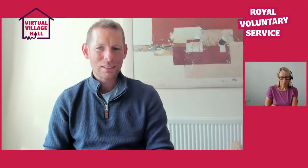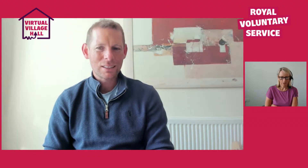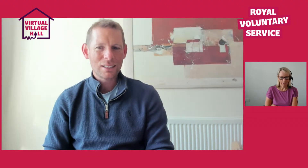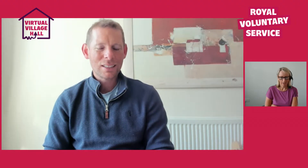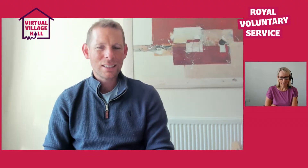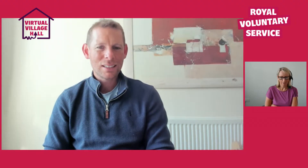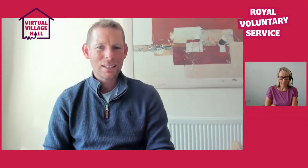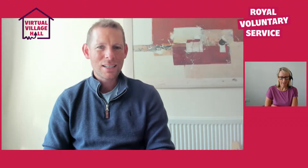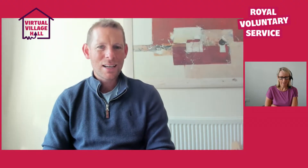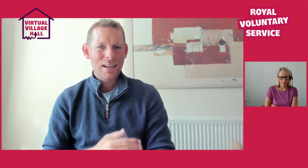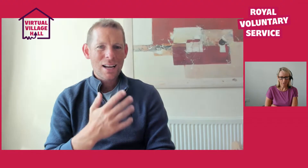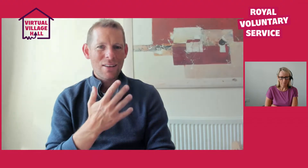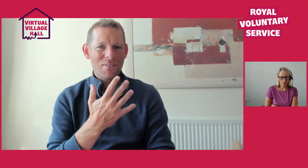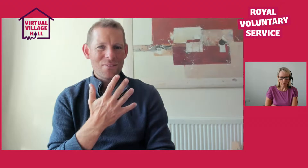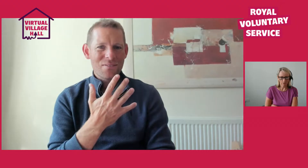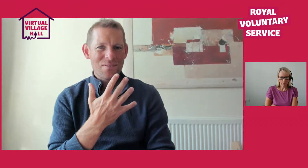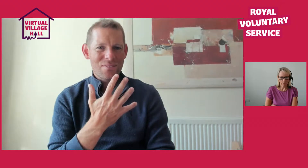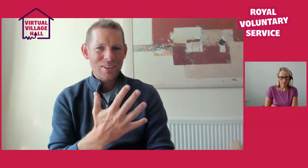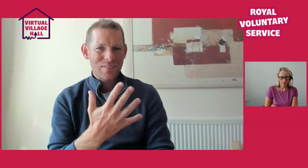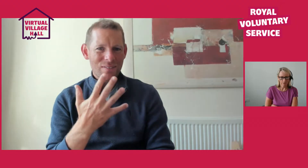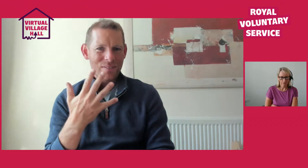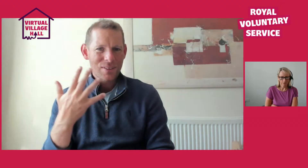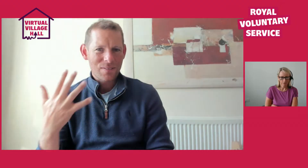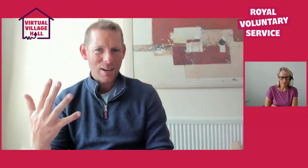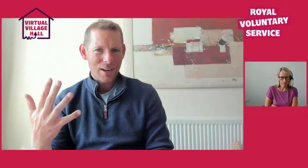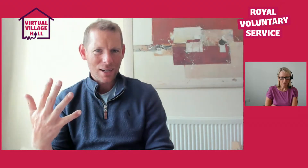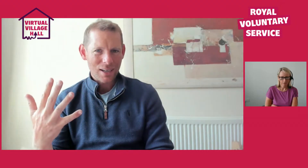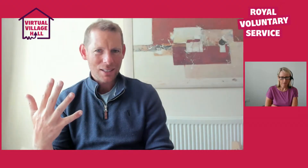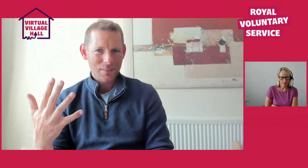I'll keep repeating it. Have a guess in the chat box.